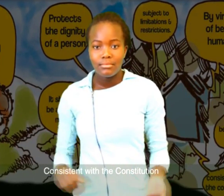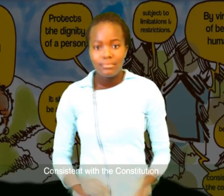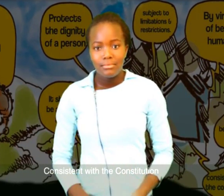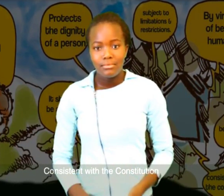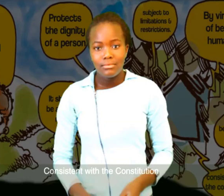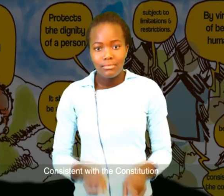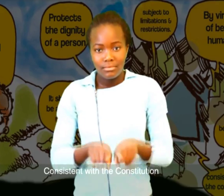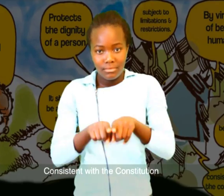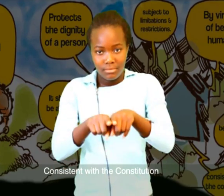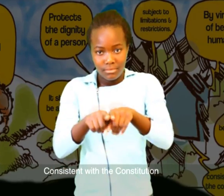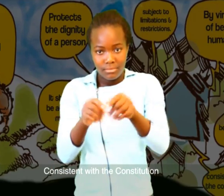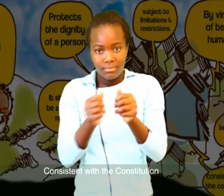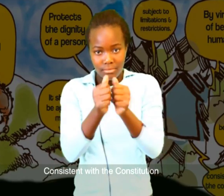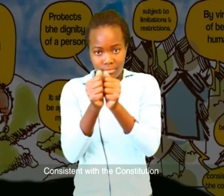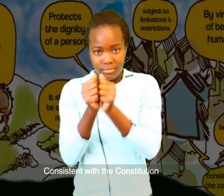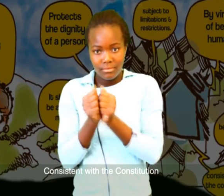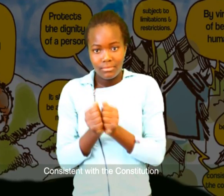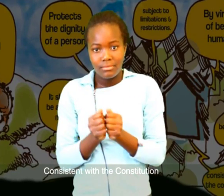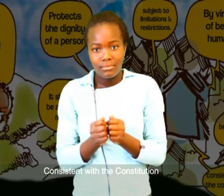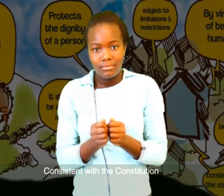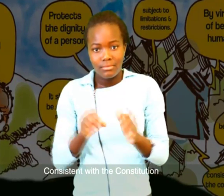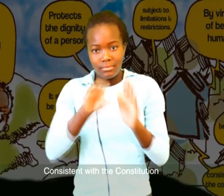consistent with the Constitution,